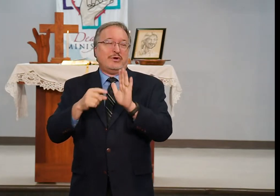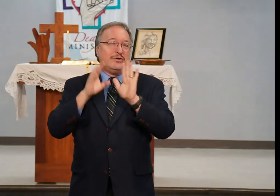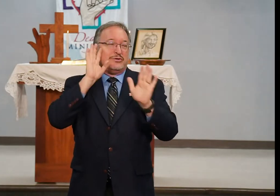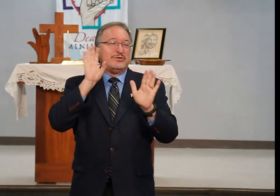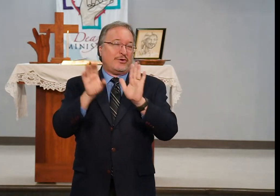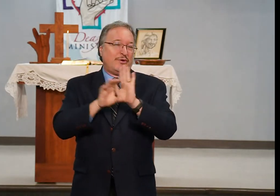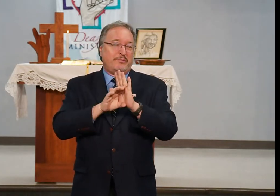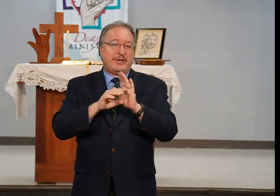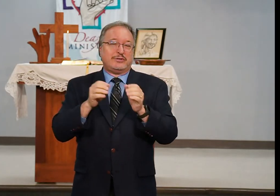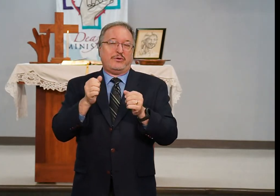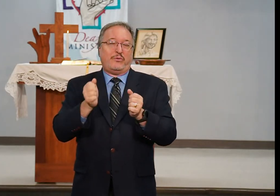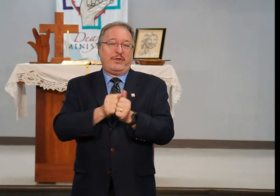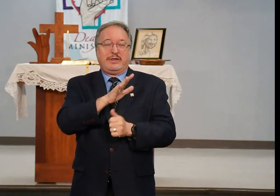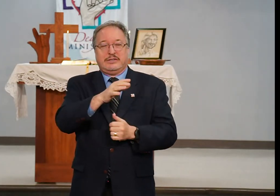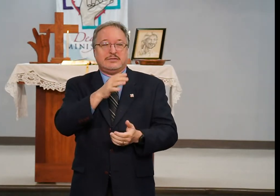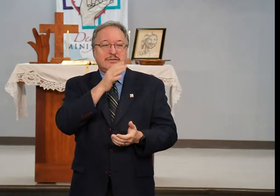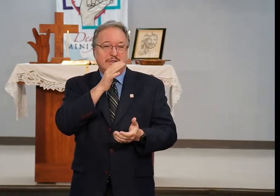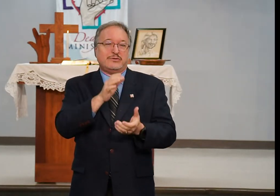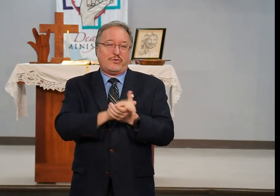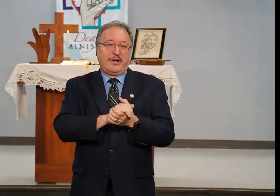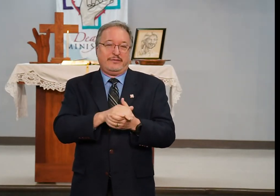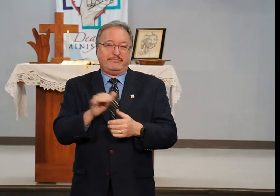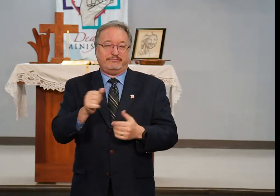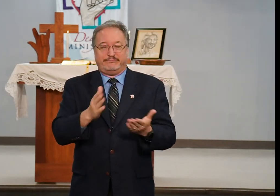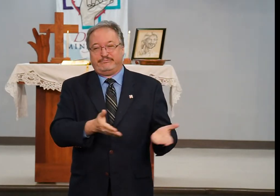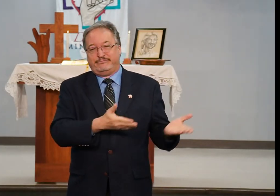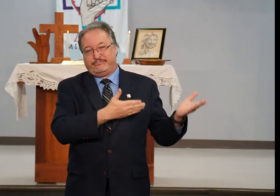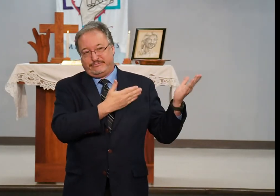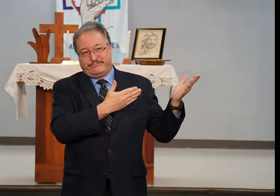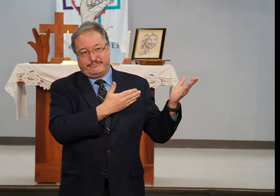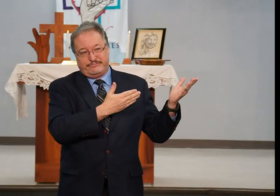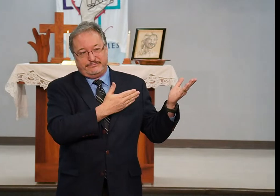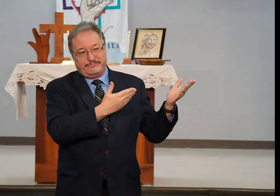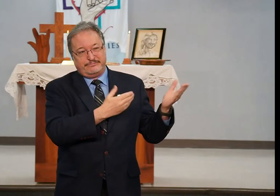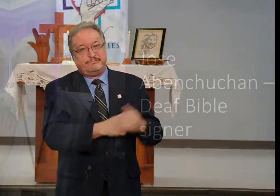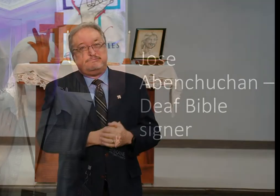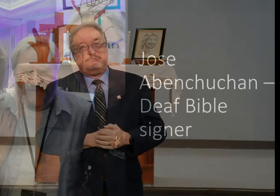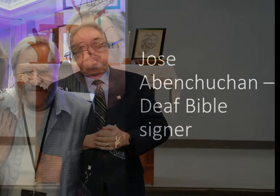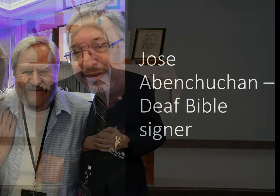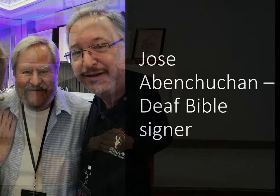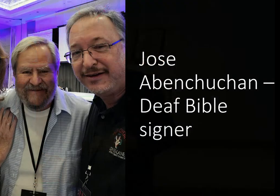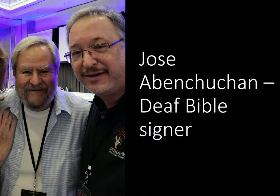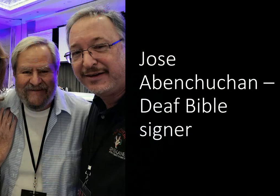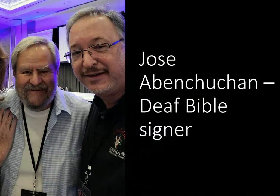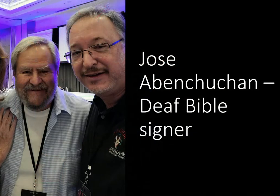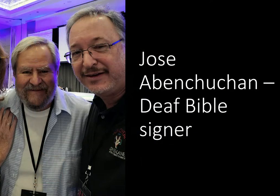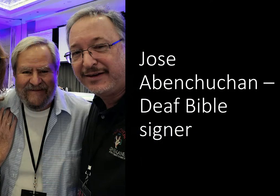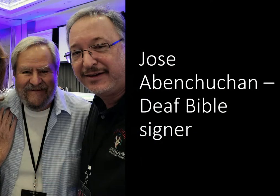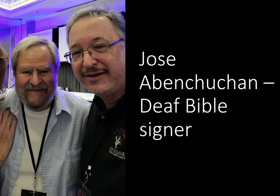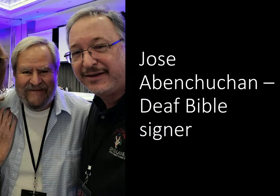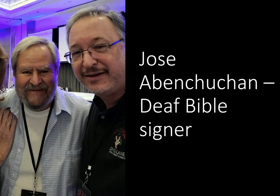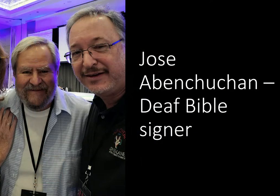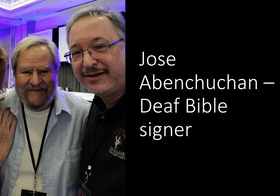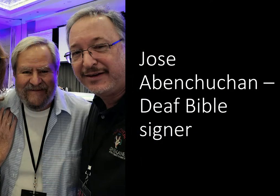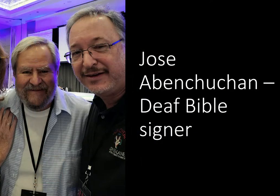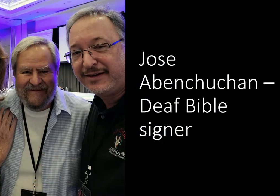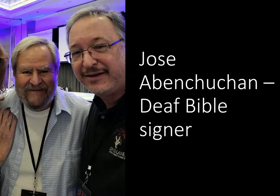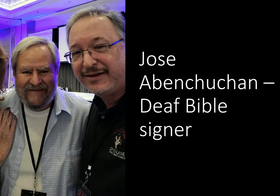It was just an honor to meet him, and I asked to take a photo with him. And I did want to show you that this morning.